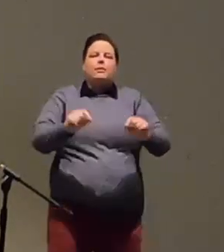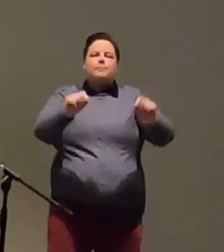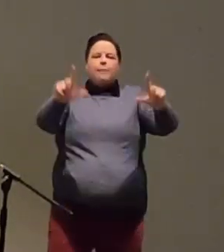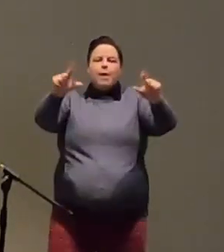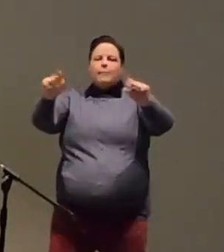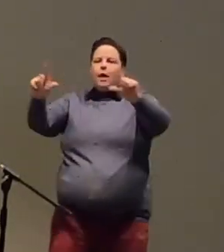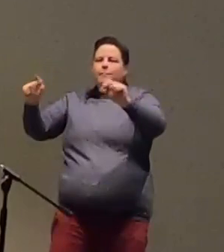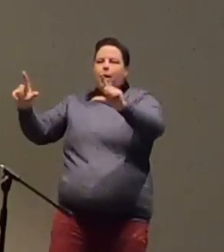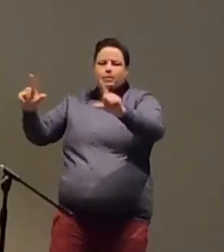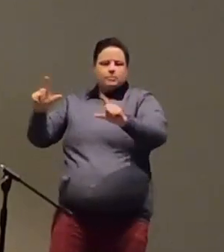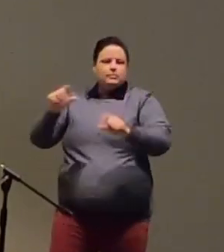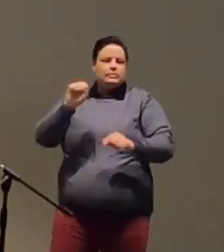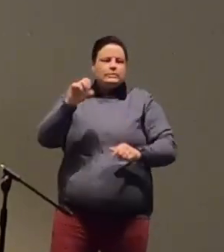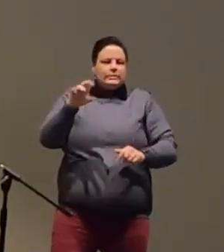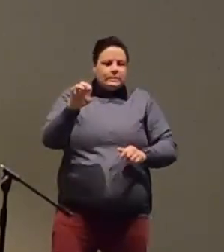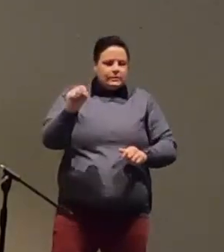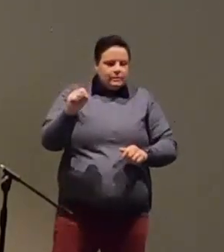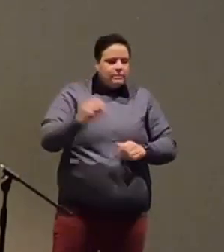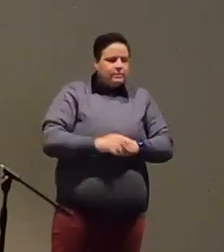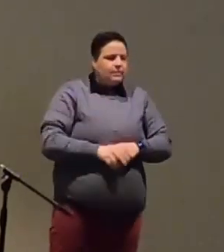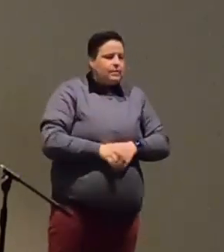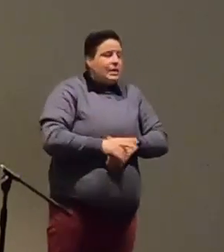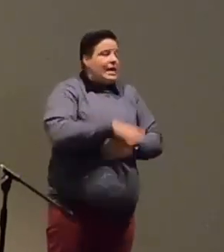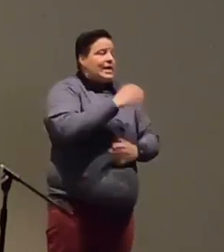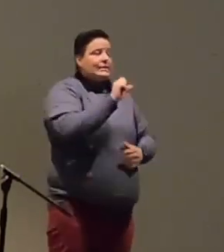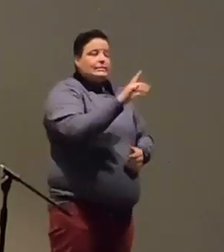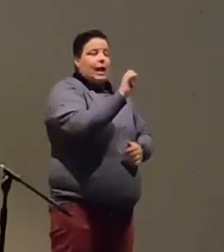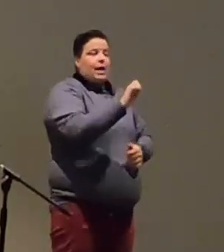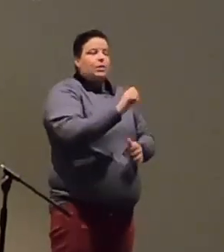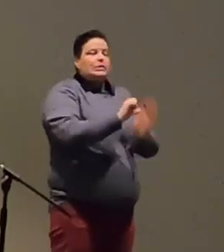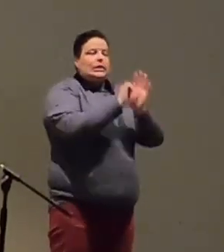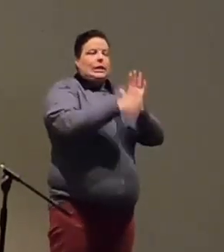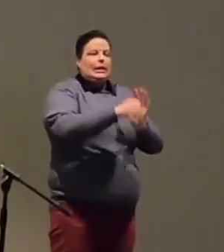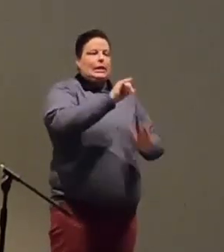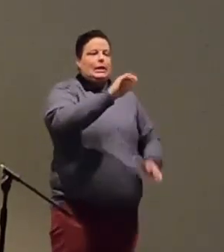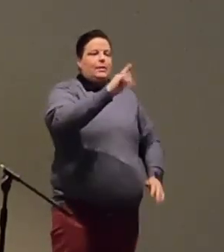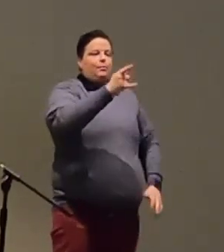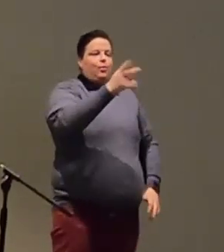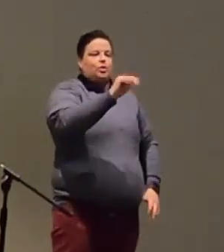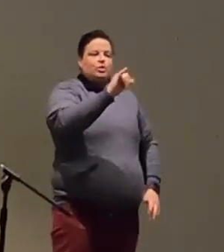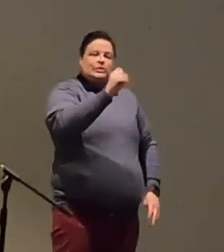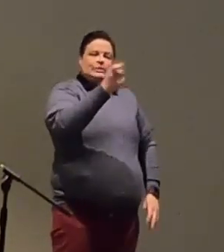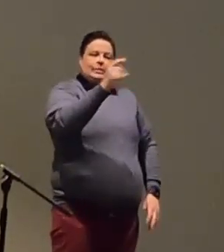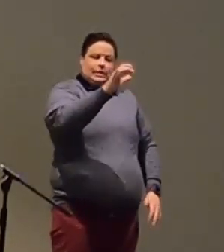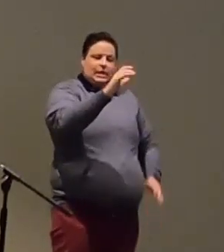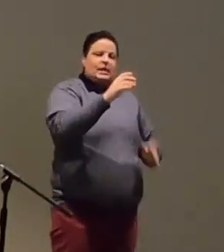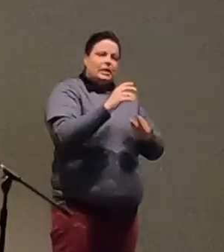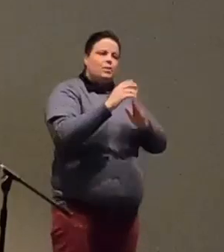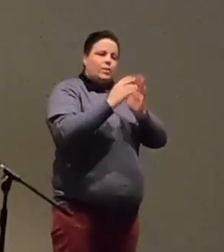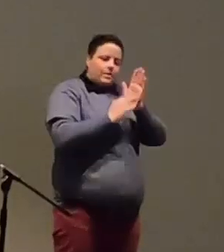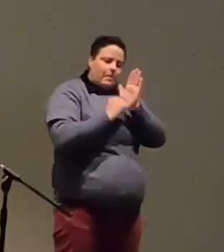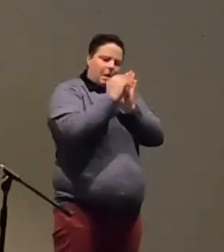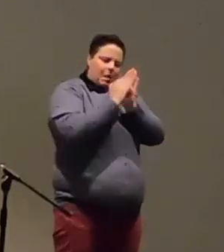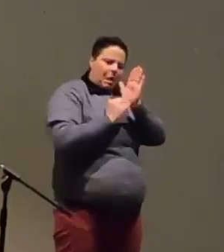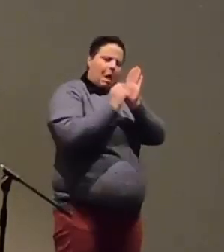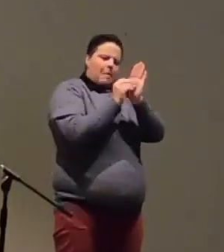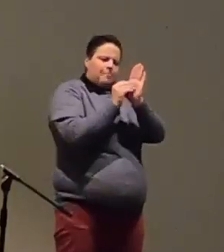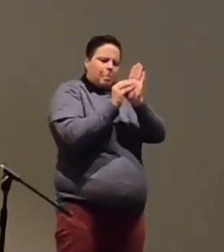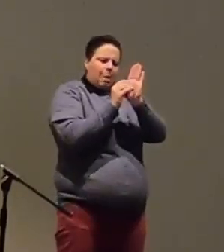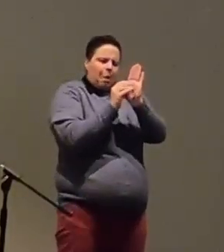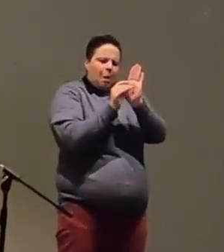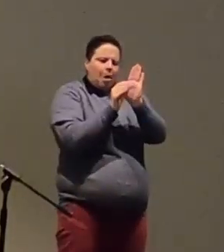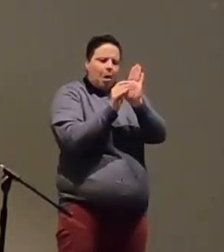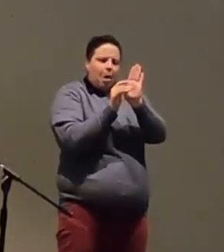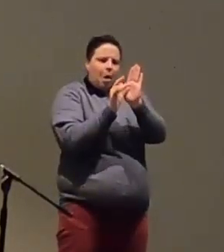doing. His style is impressionistic, with built-up layers of thick colors. His palette is dark, like